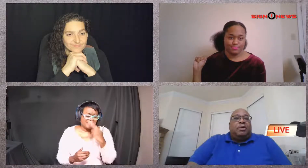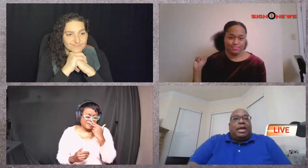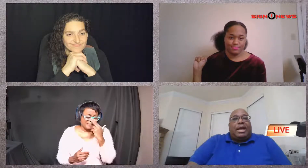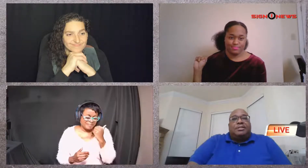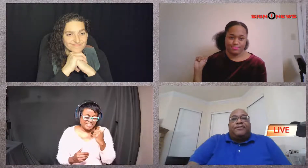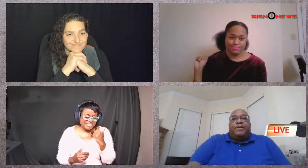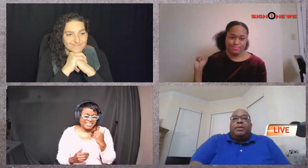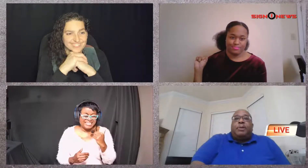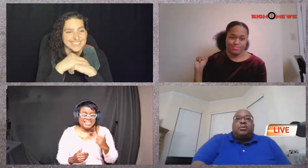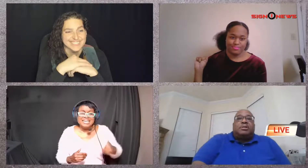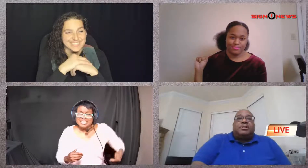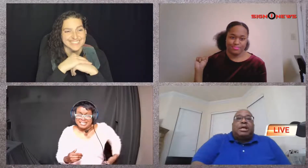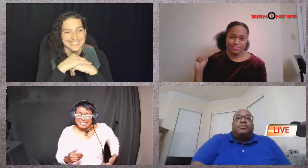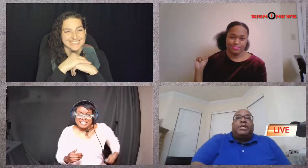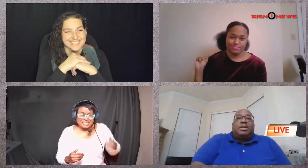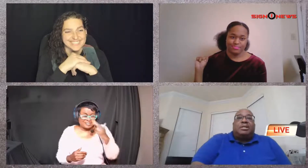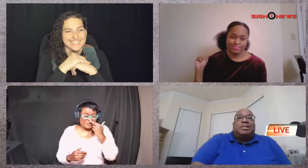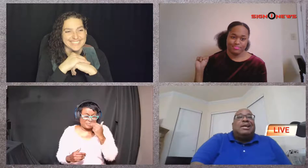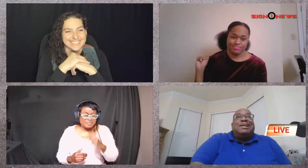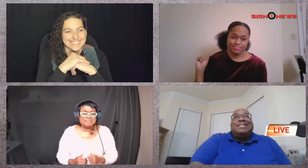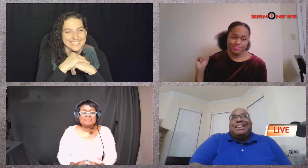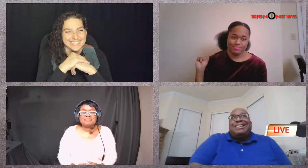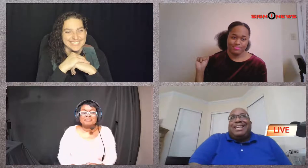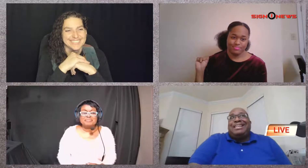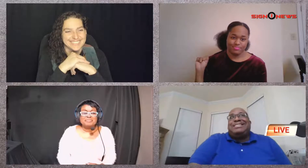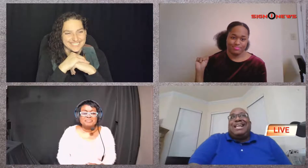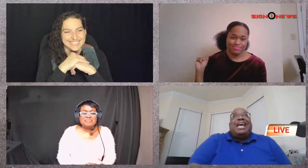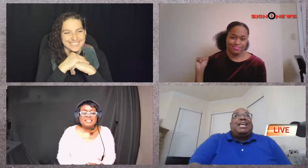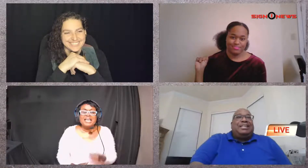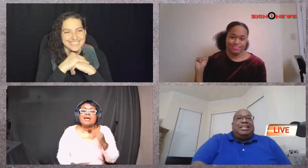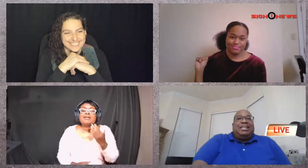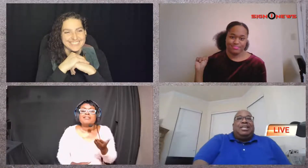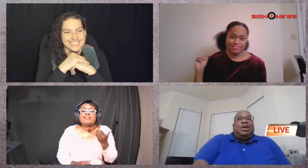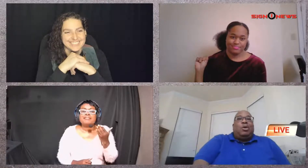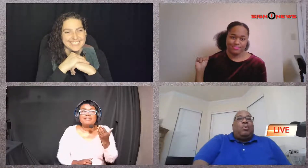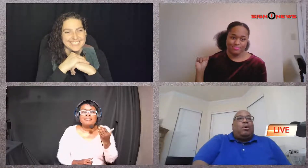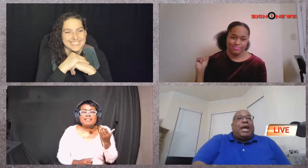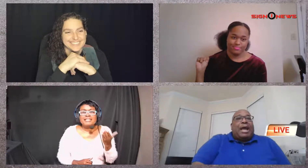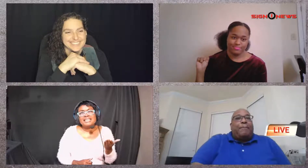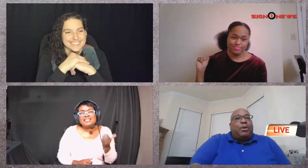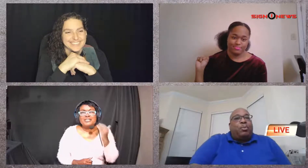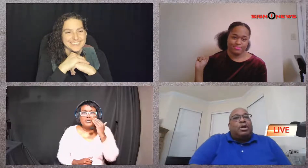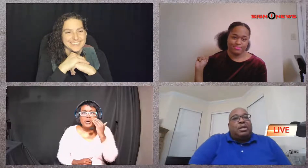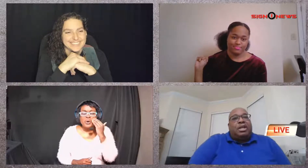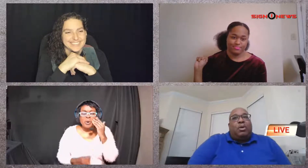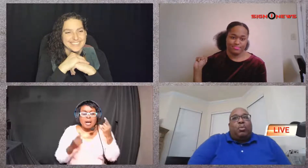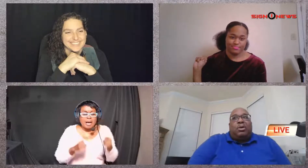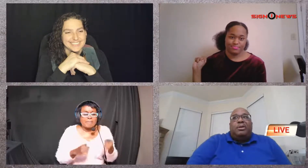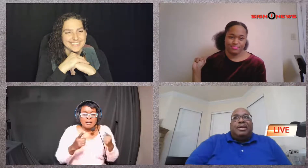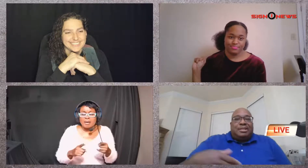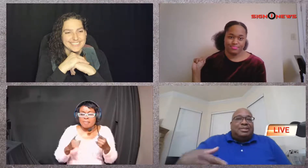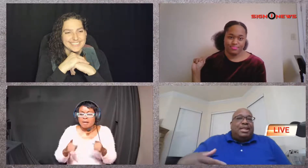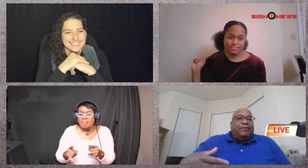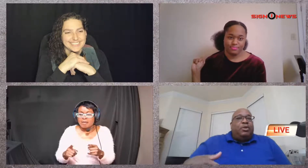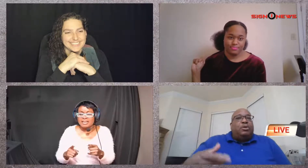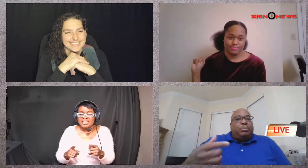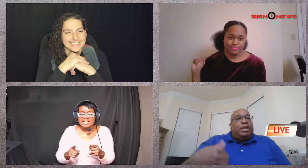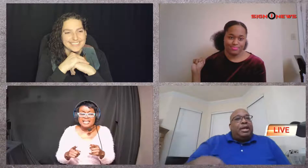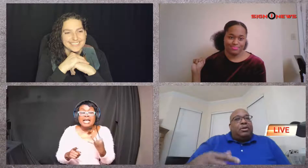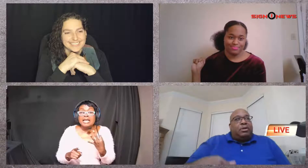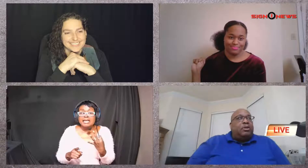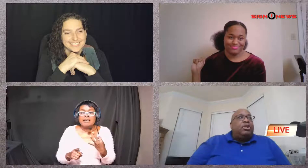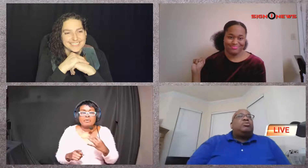bone, sometimes, because things that, will happen, if